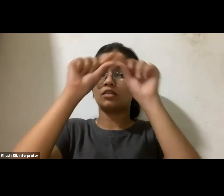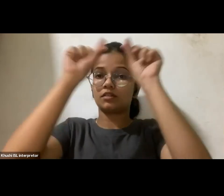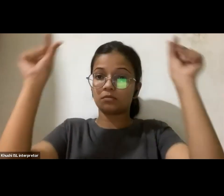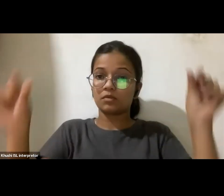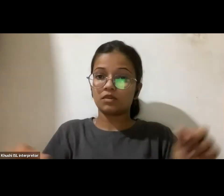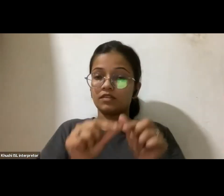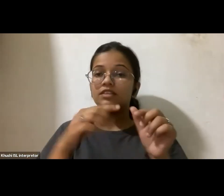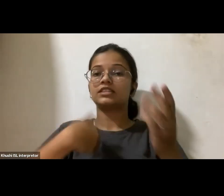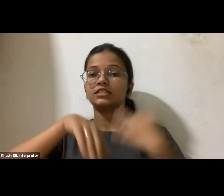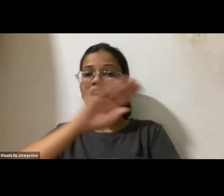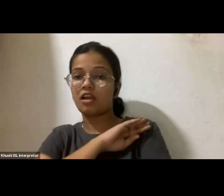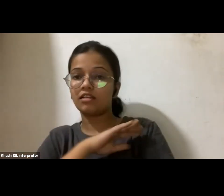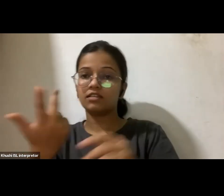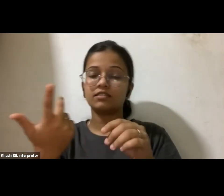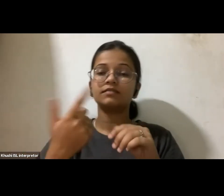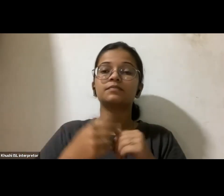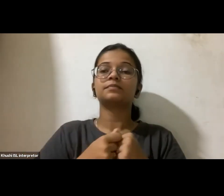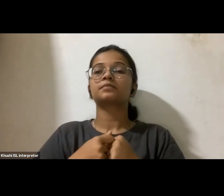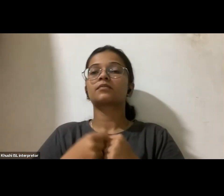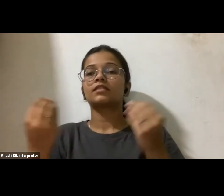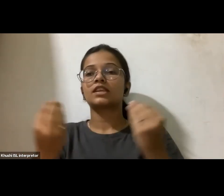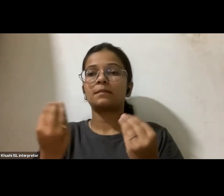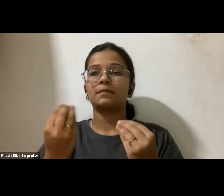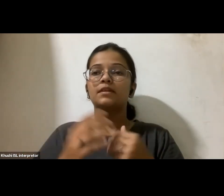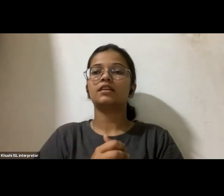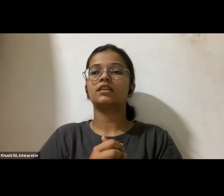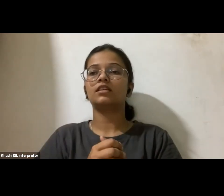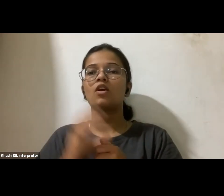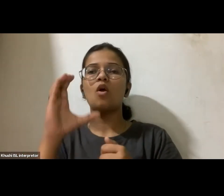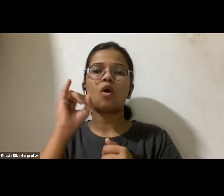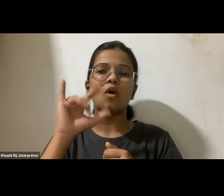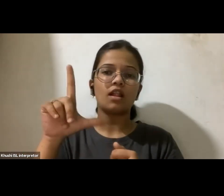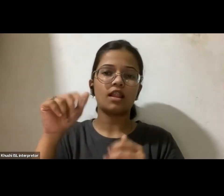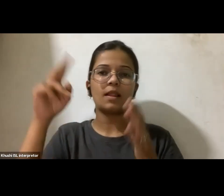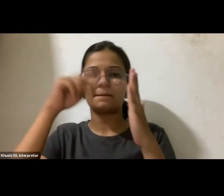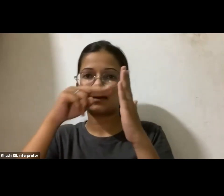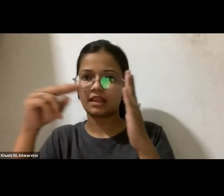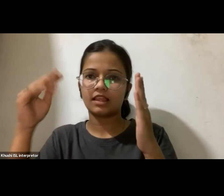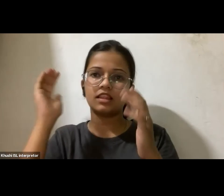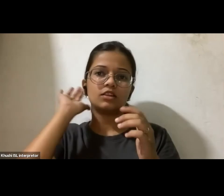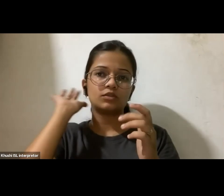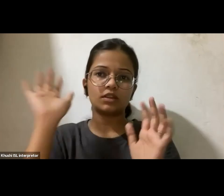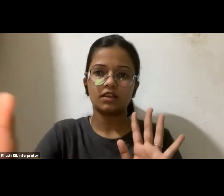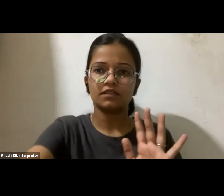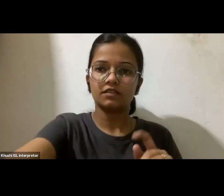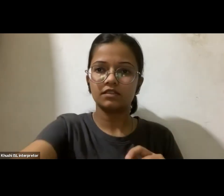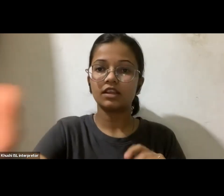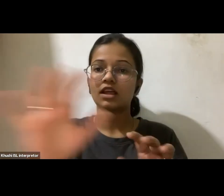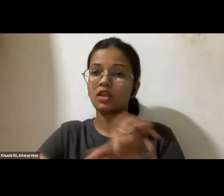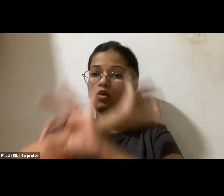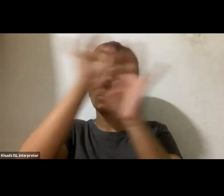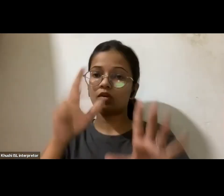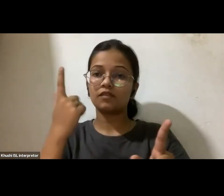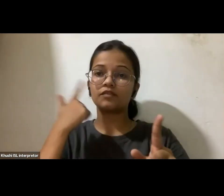sari. And there are some others where um, oil paint has basically been used to paint completely over